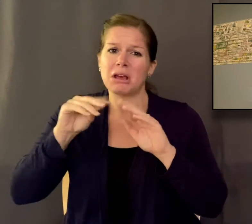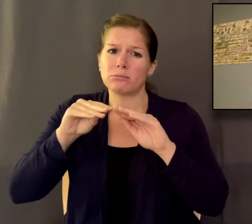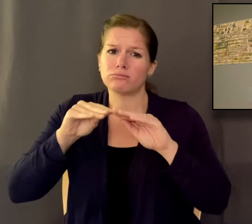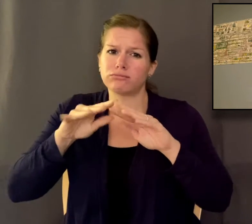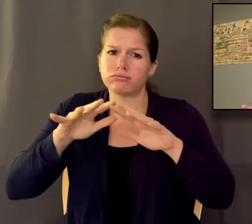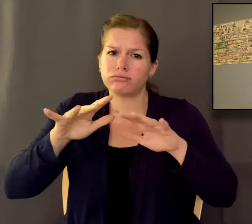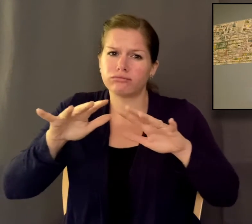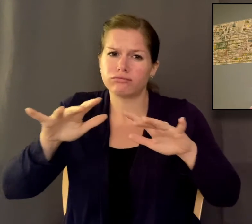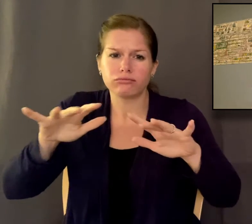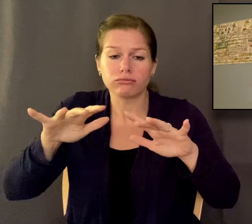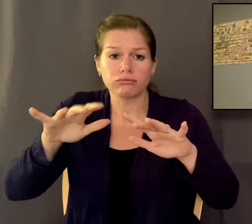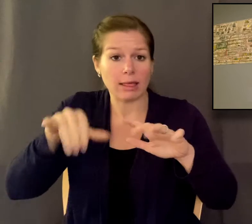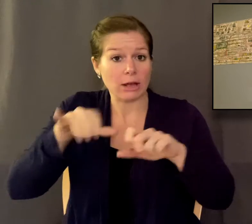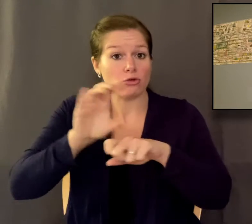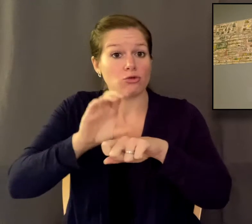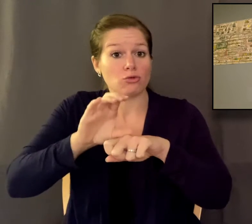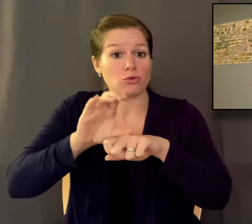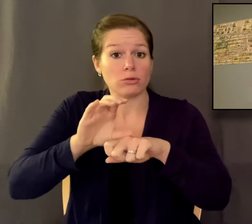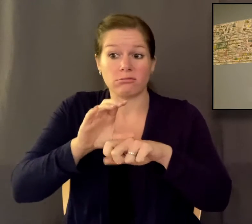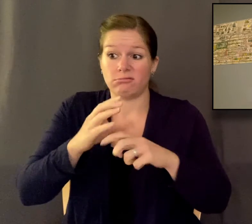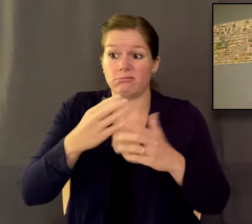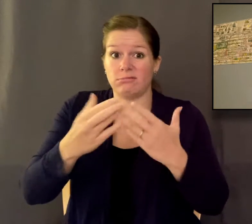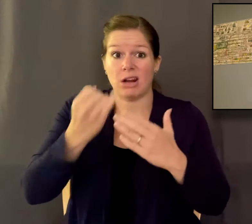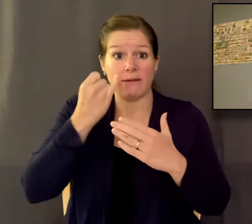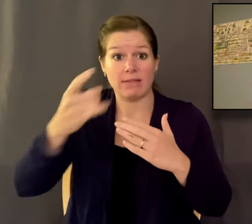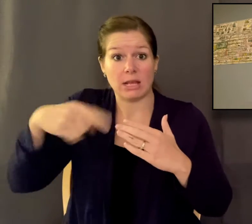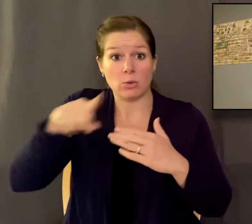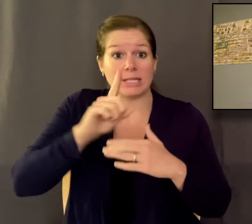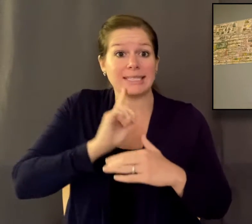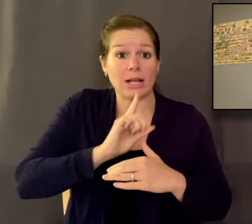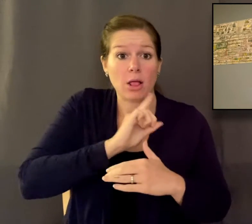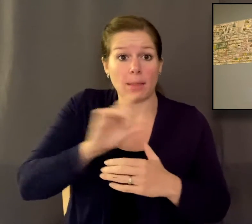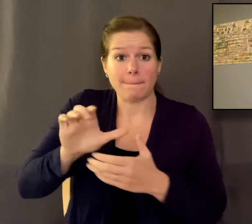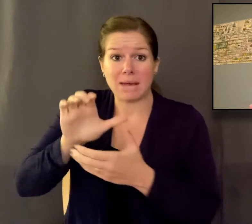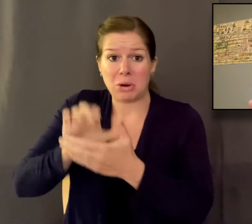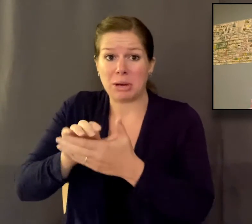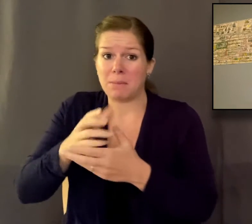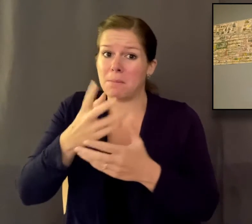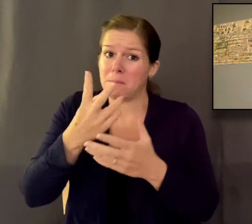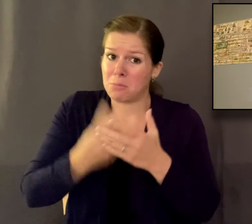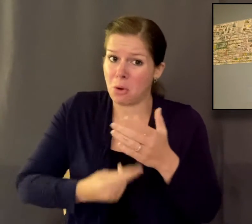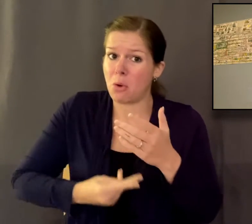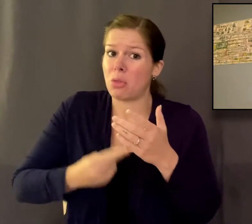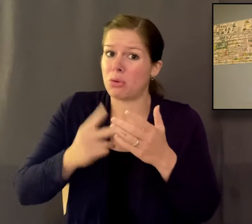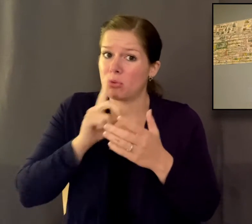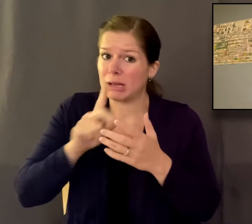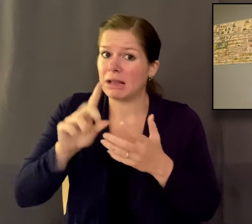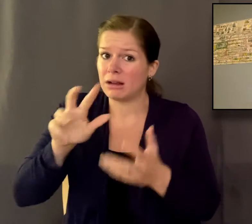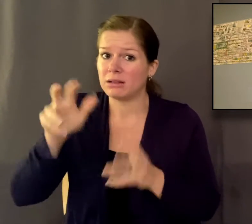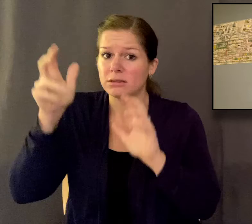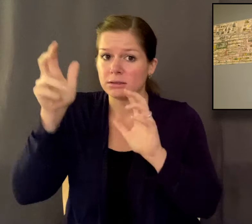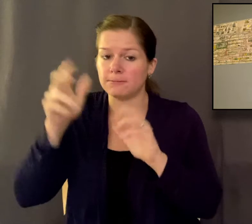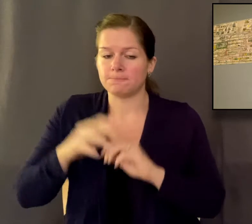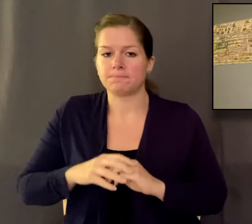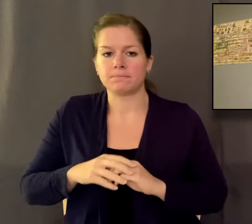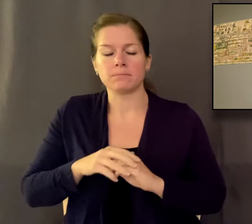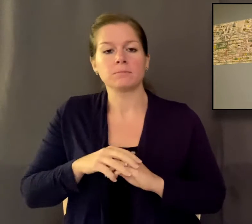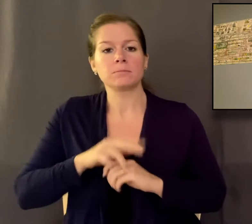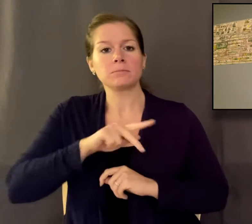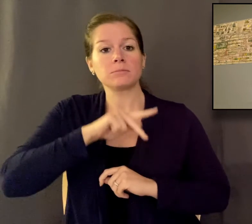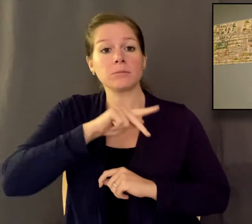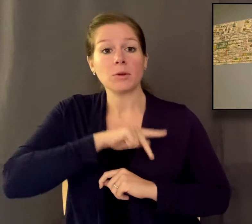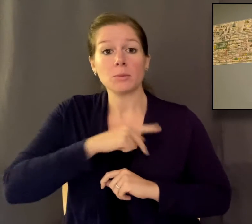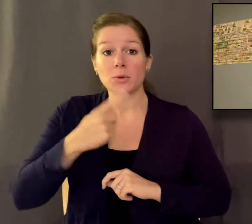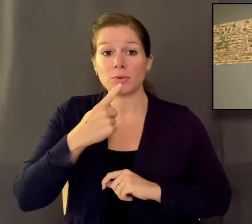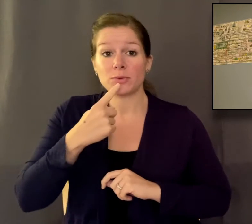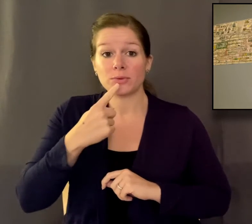creeping into single people's lives, but also into married and betrothed people's lives. So as Paul starts, he begins by first saying, the